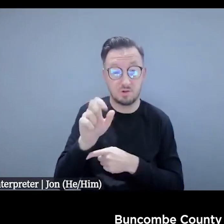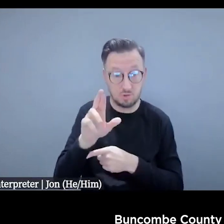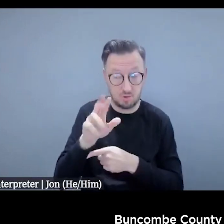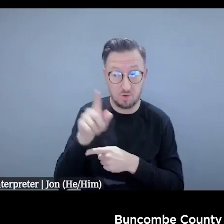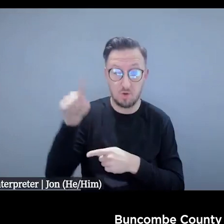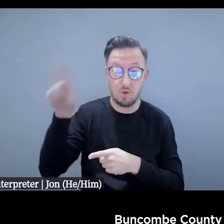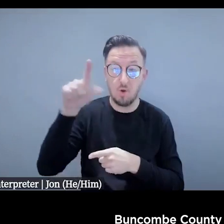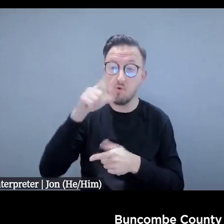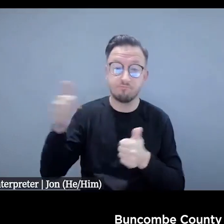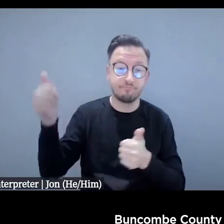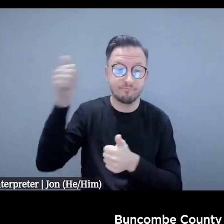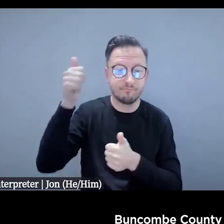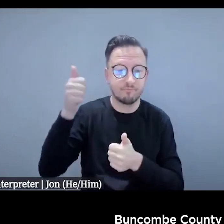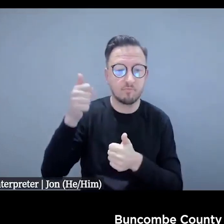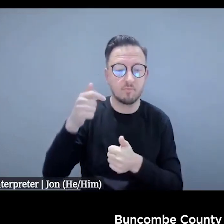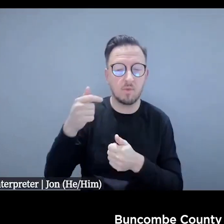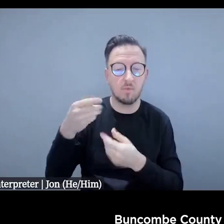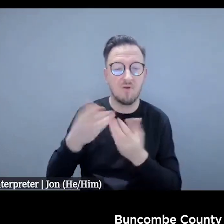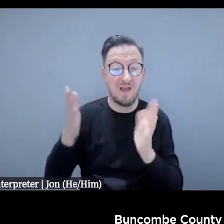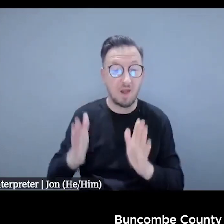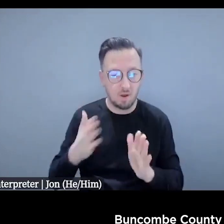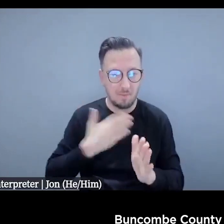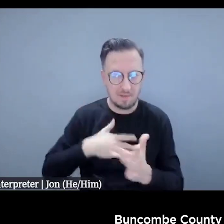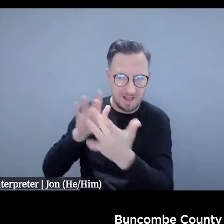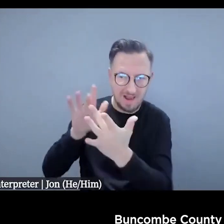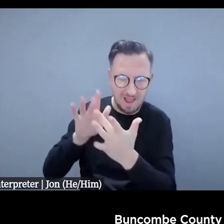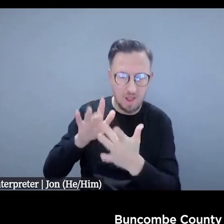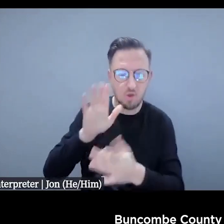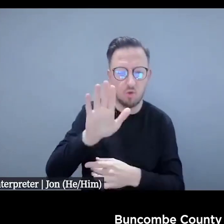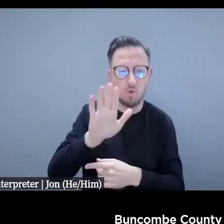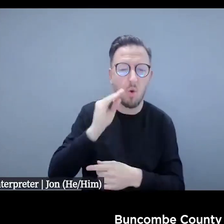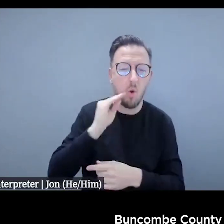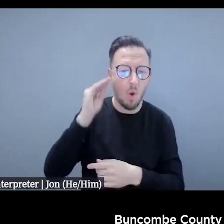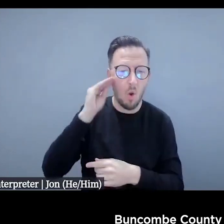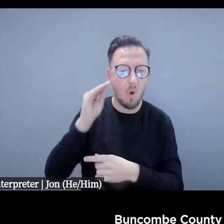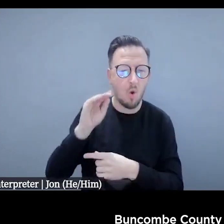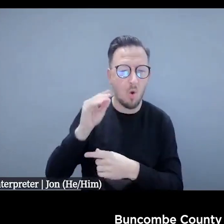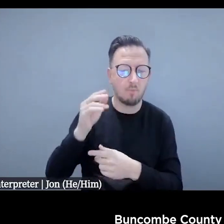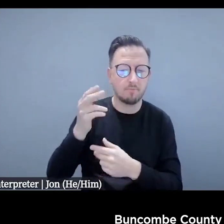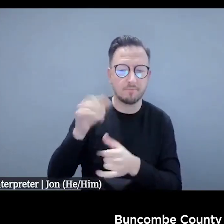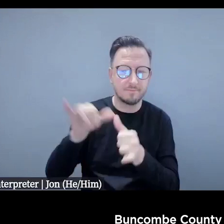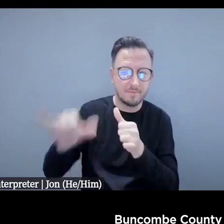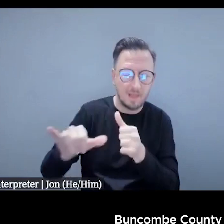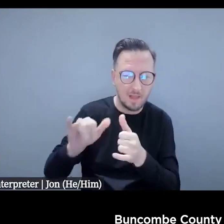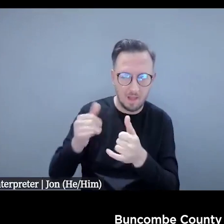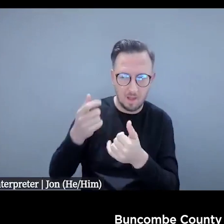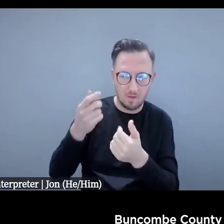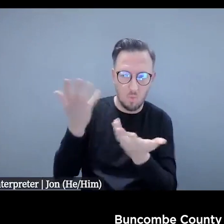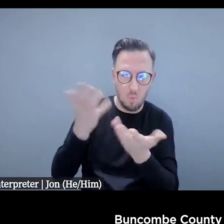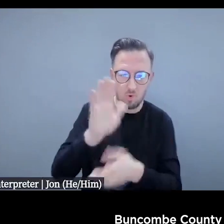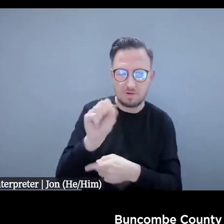provider to check on the status of your lodging to avoid any interruptions in your lodging opportunities.